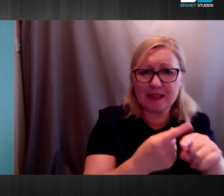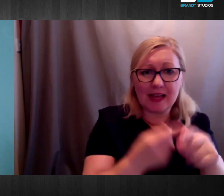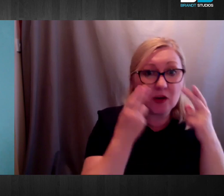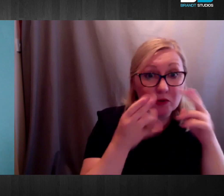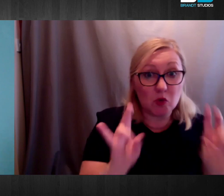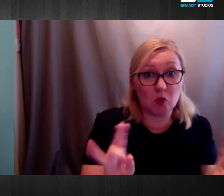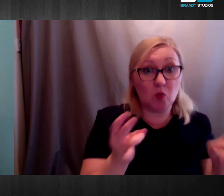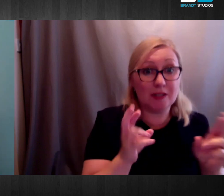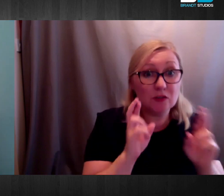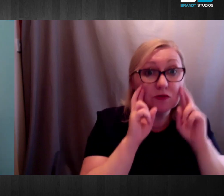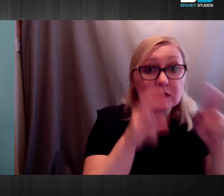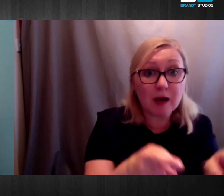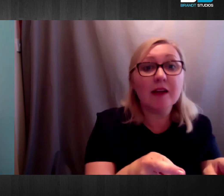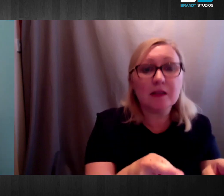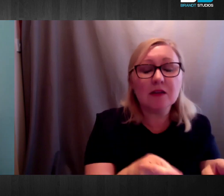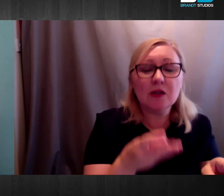much.